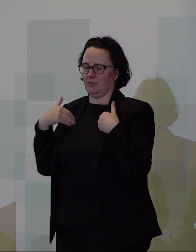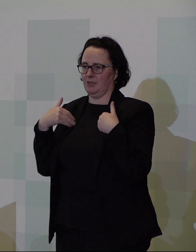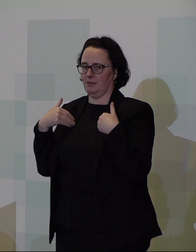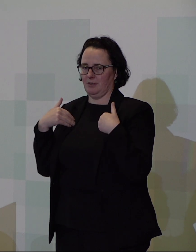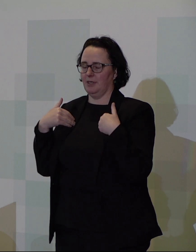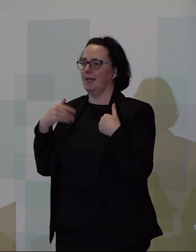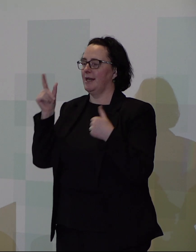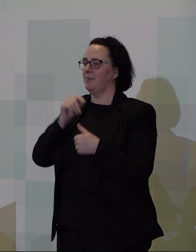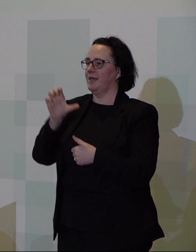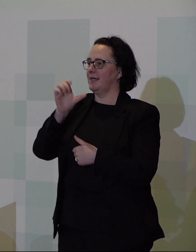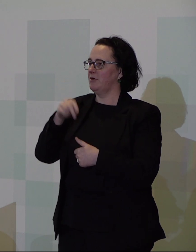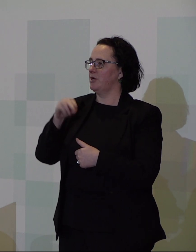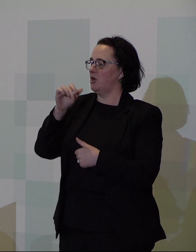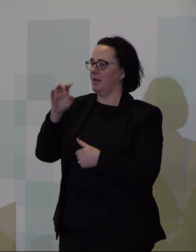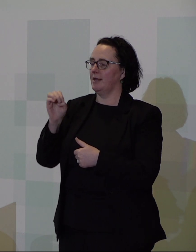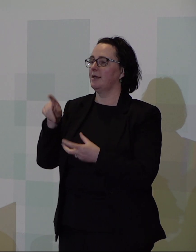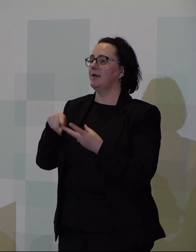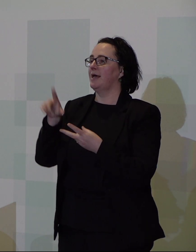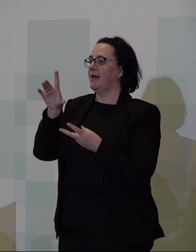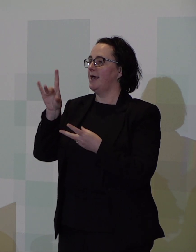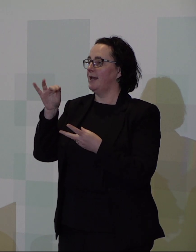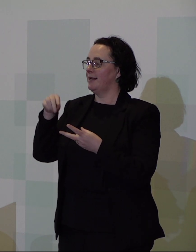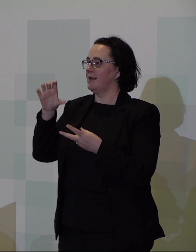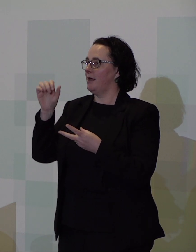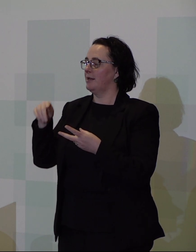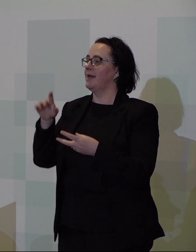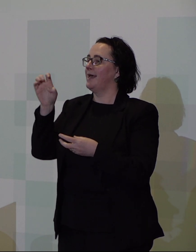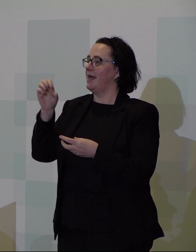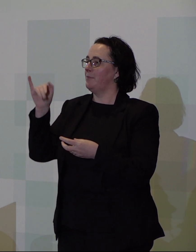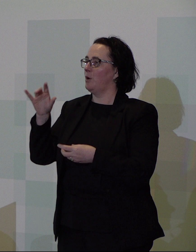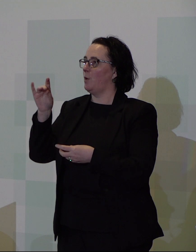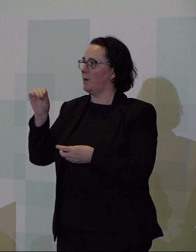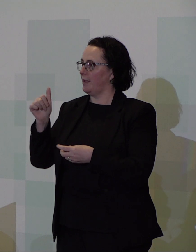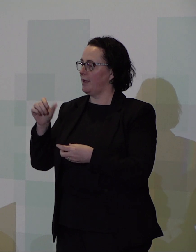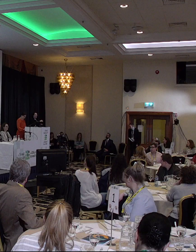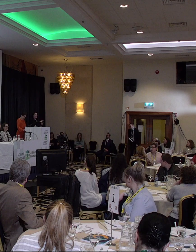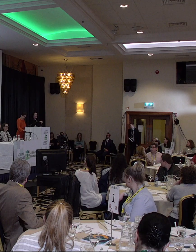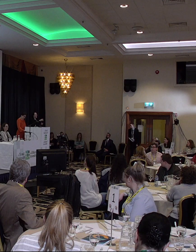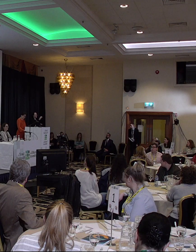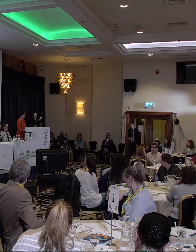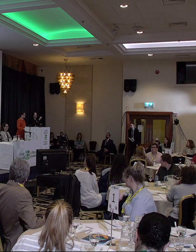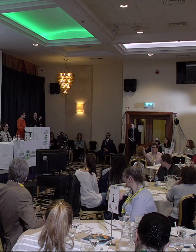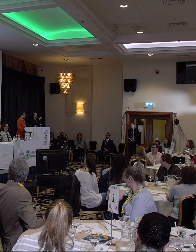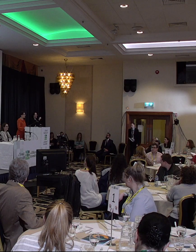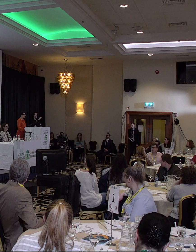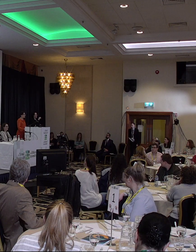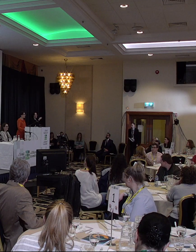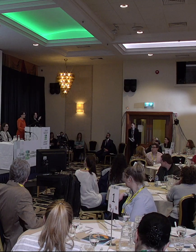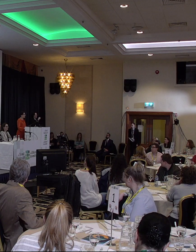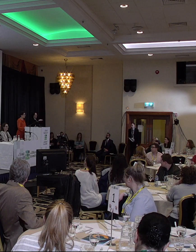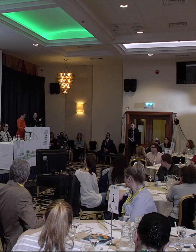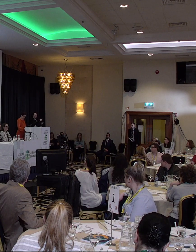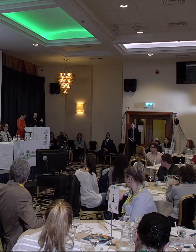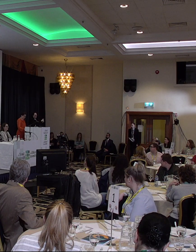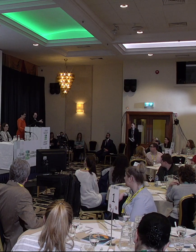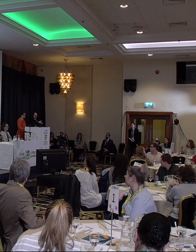are Kieran Culhane, Helen Cahill, Emma Hogan and Ivo Regan. And they'll be able to talk to you later this morning if